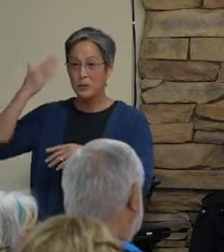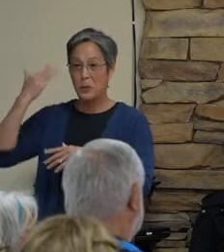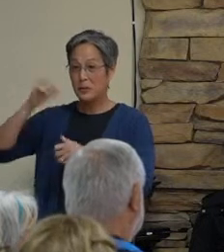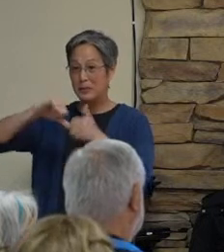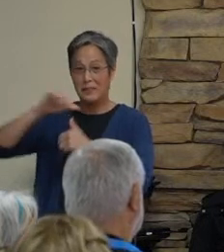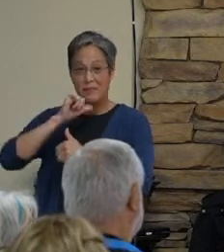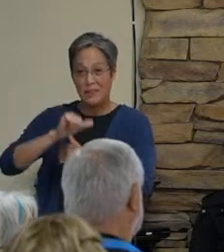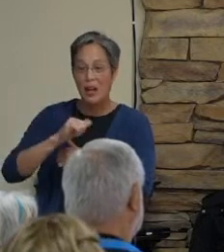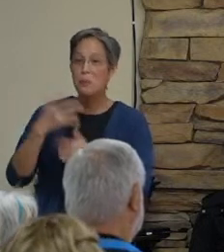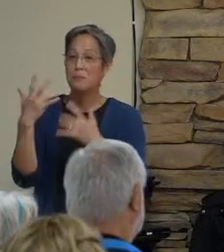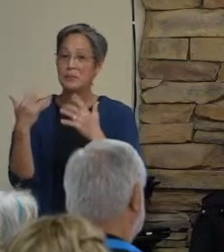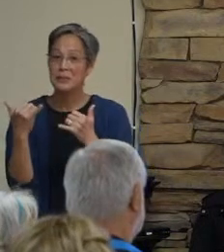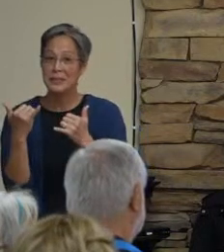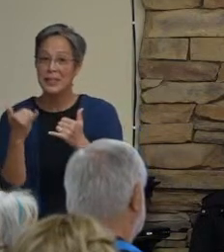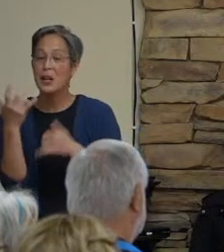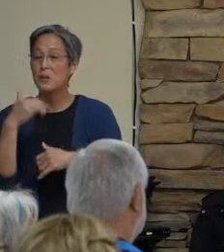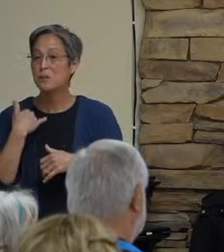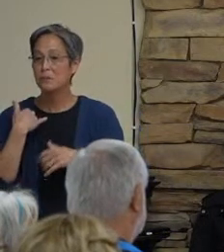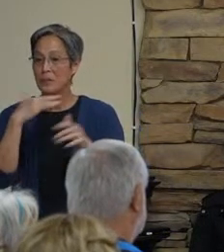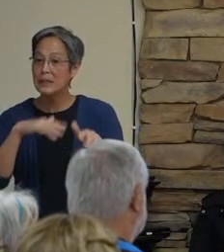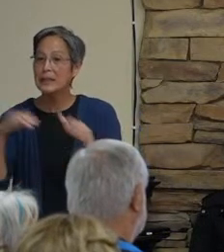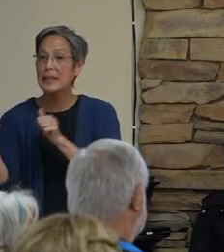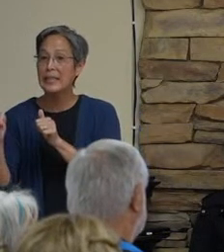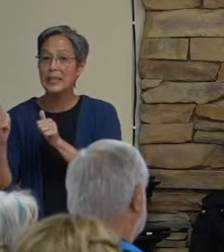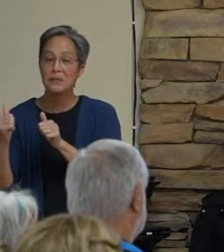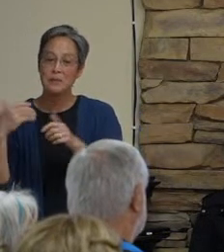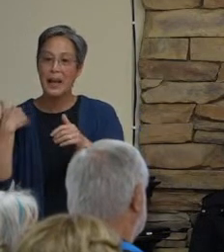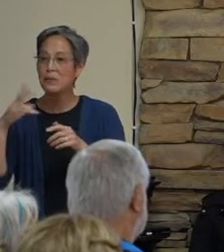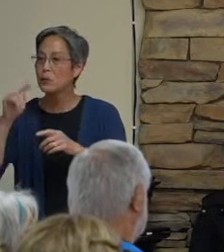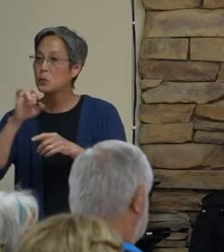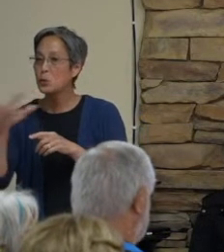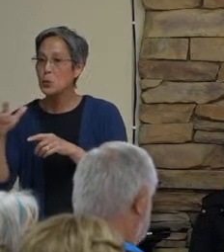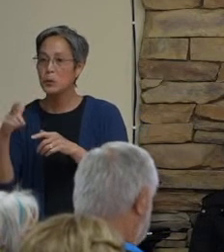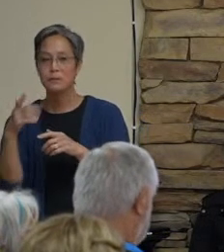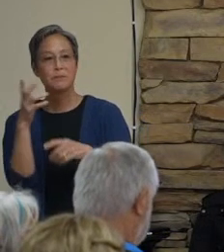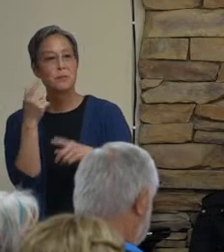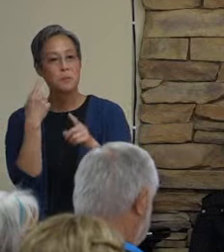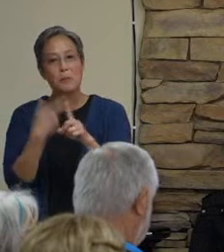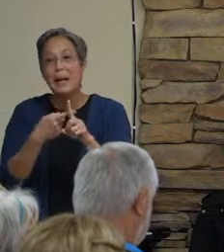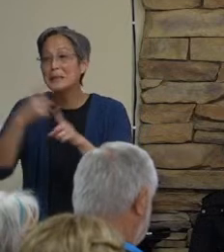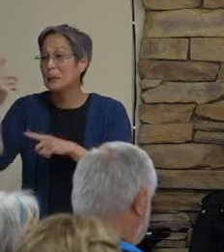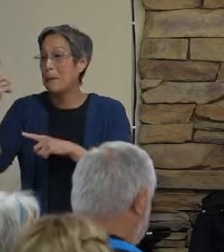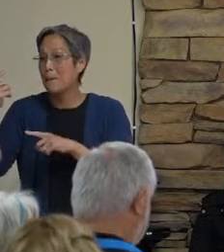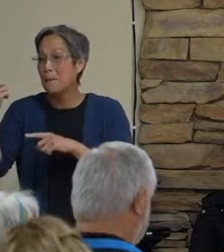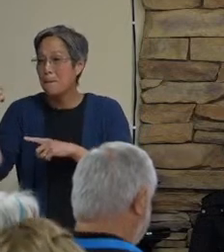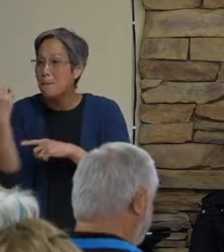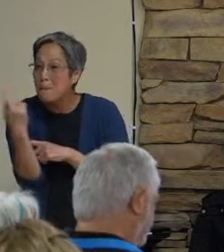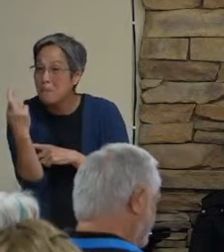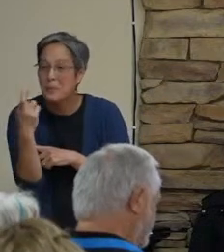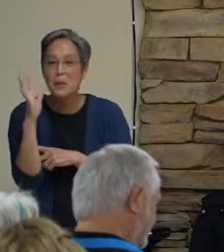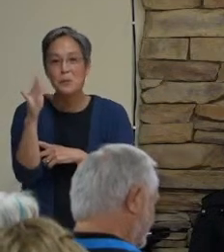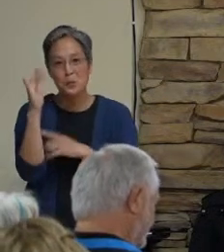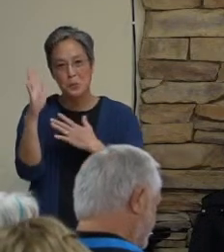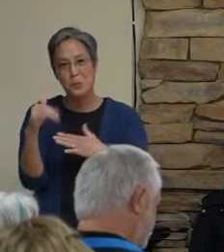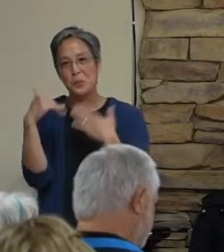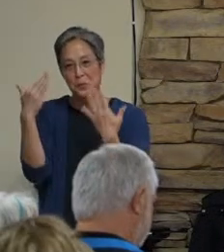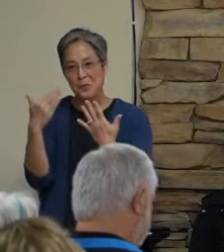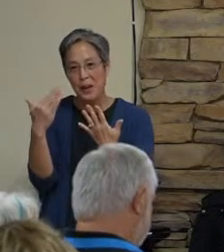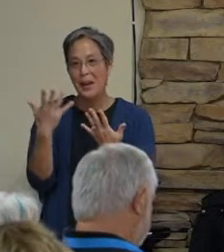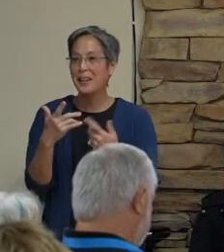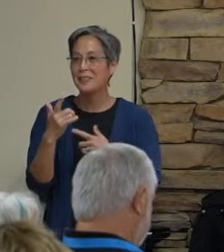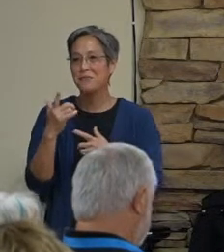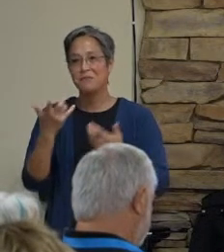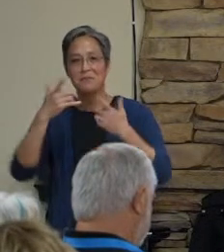only a tool that would provide you with more independence, but with a best friend who's definitely going to provide you with